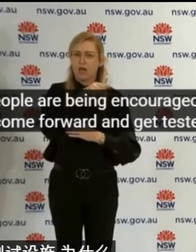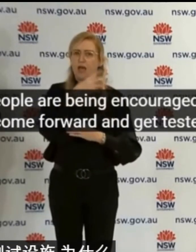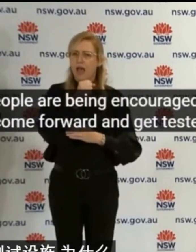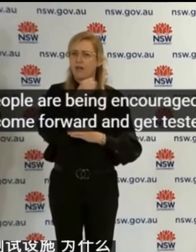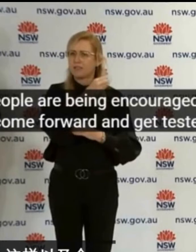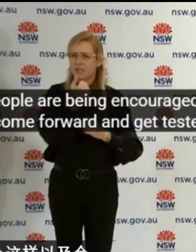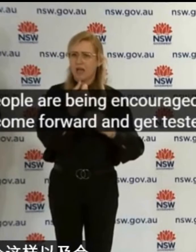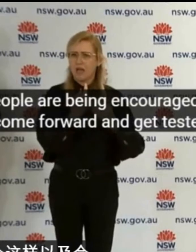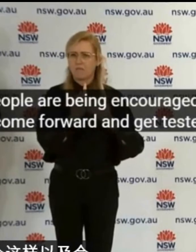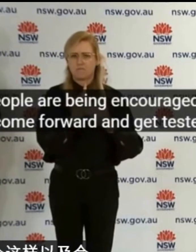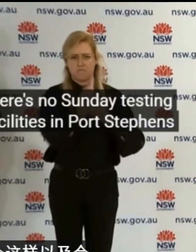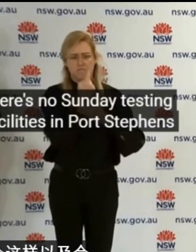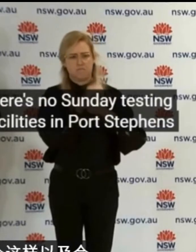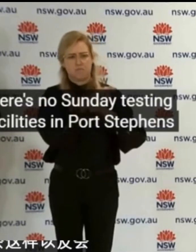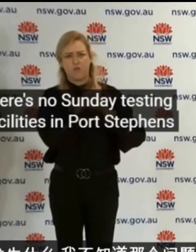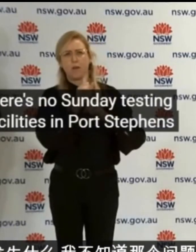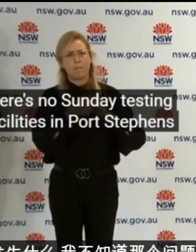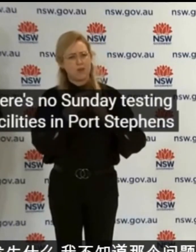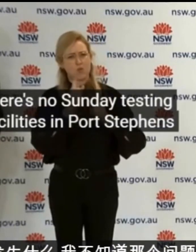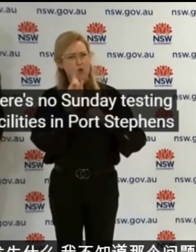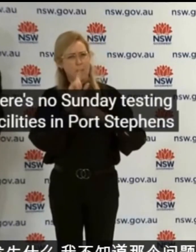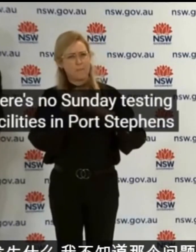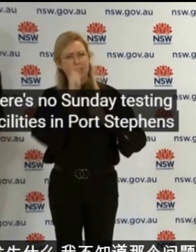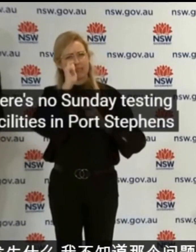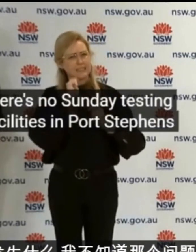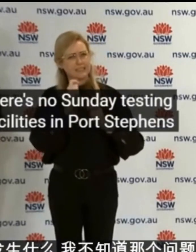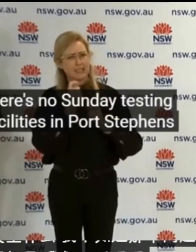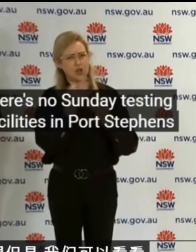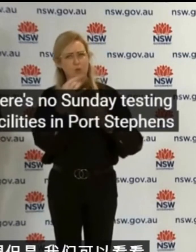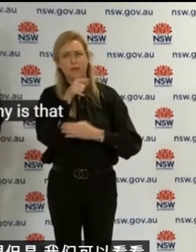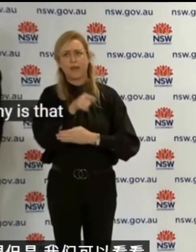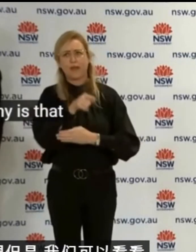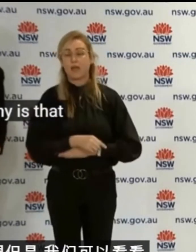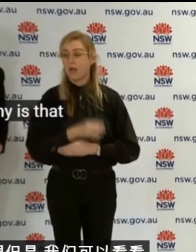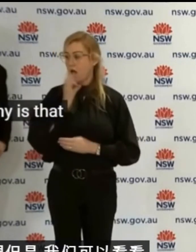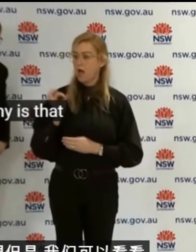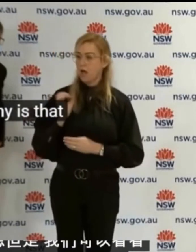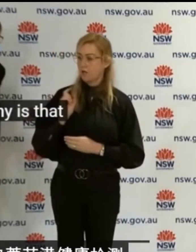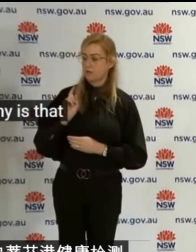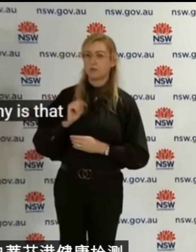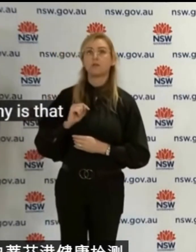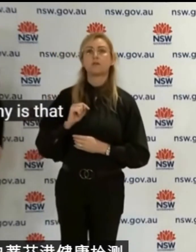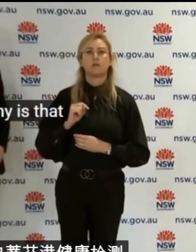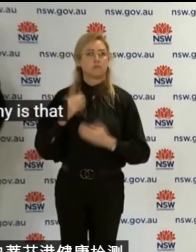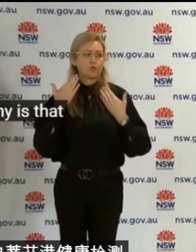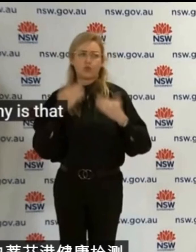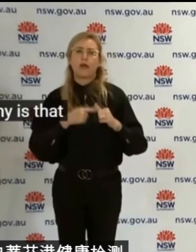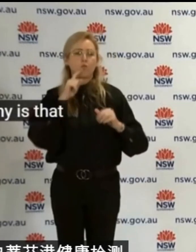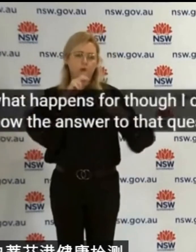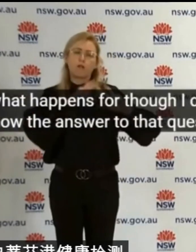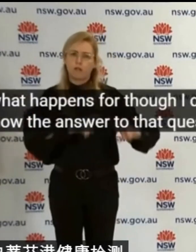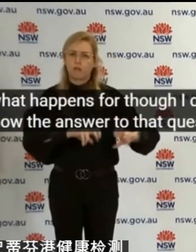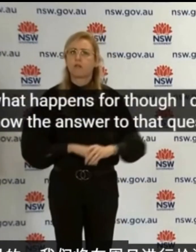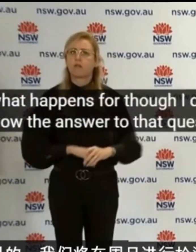what happens for those people? I don't know the answer to that question, but we can look at it. Port Stephens health testing. Yeah, we'll look into Sunday testing. Yeah,